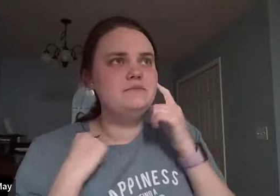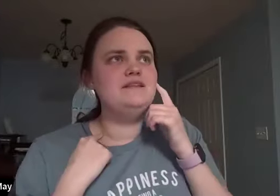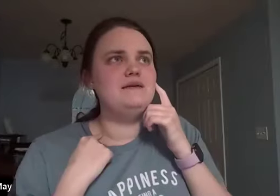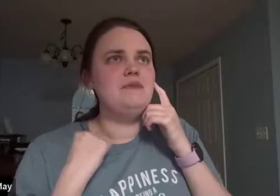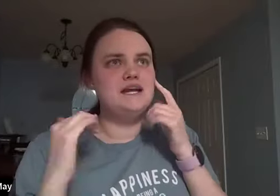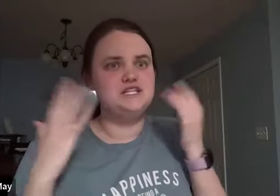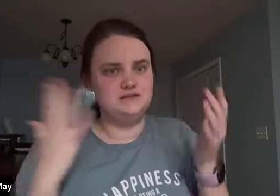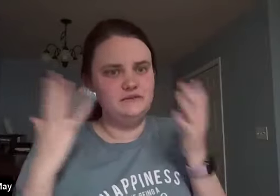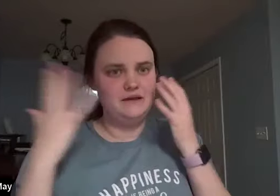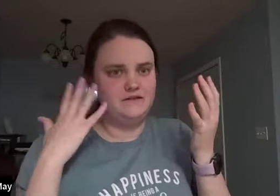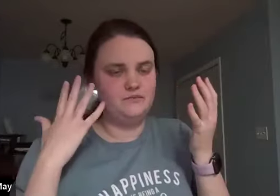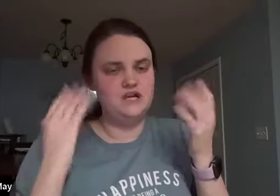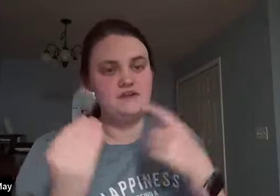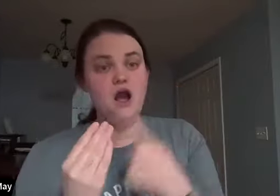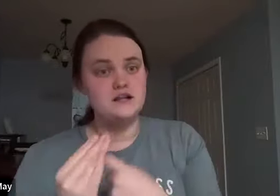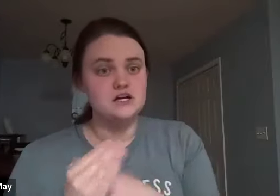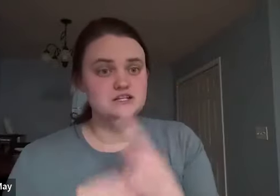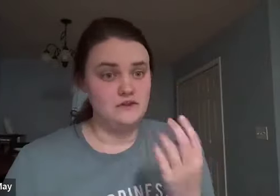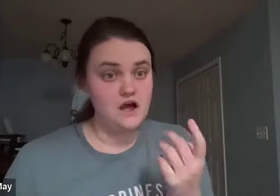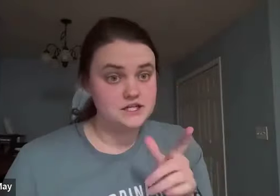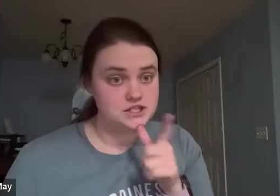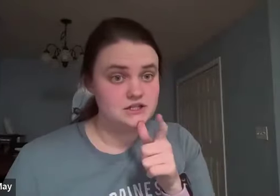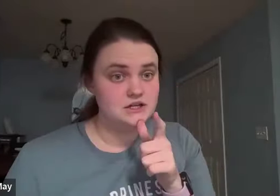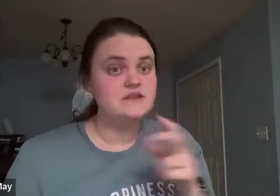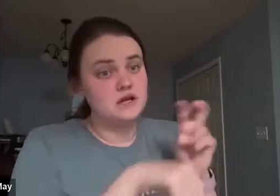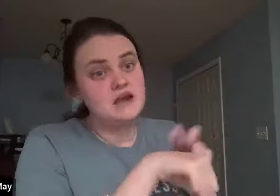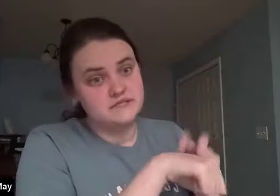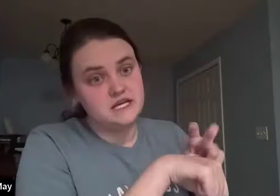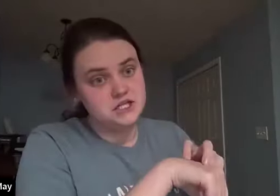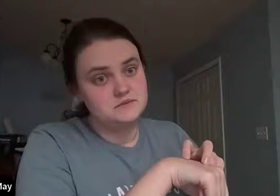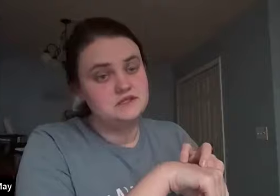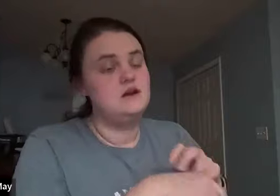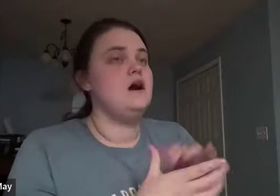me, like my general, like if we're having hot dogs for lunch, then we're going to have potato chips.